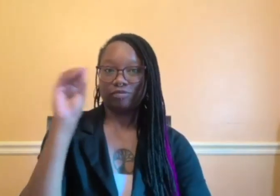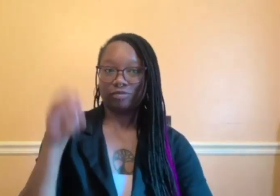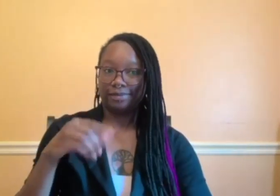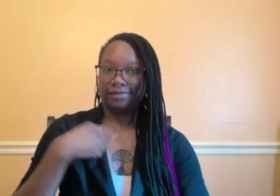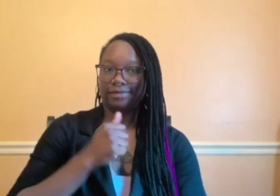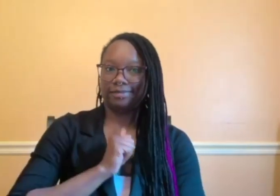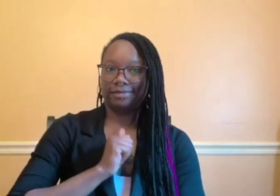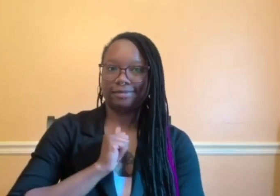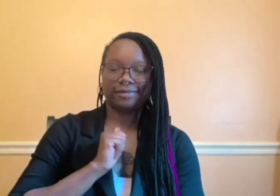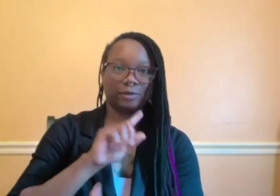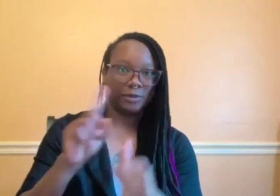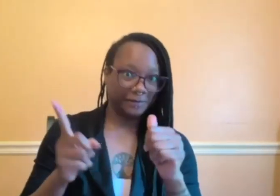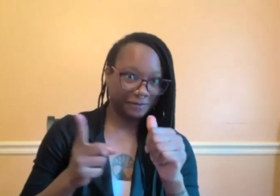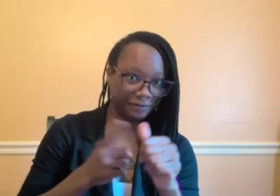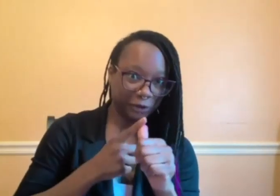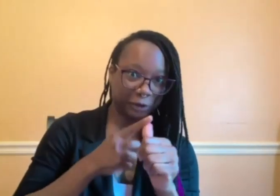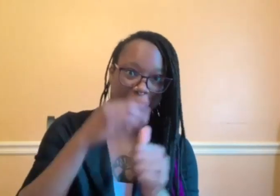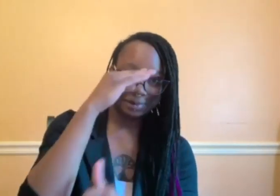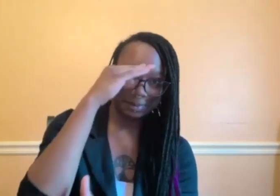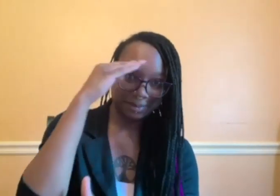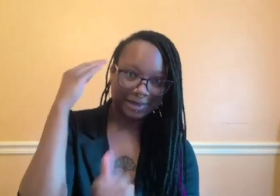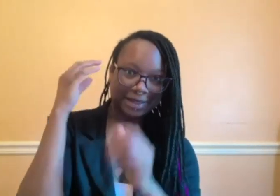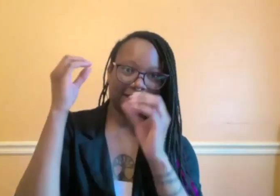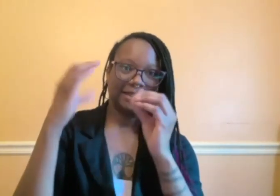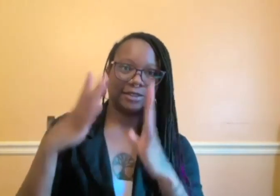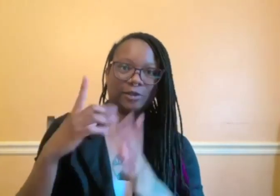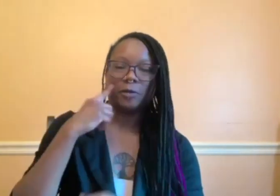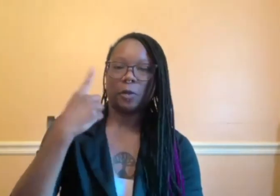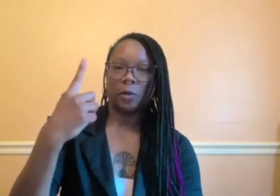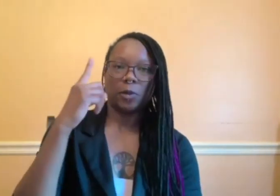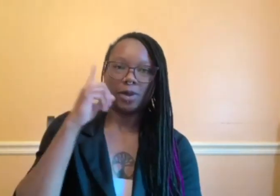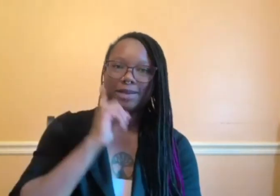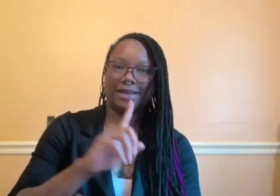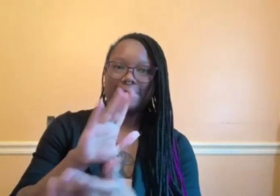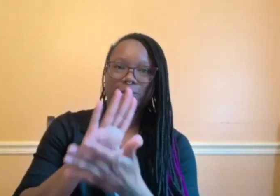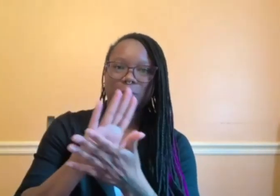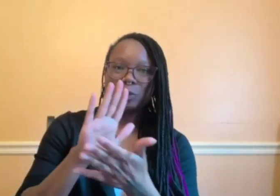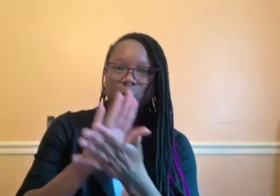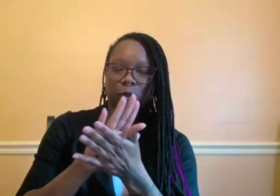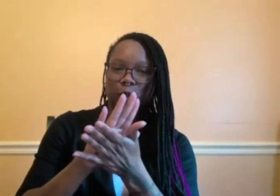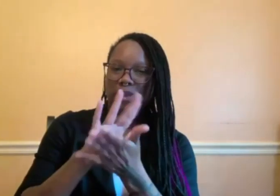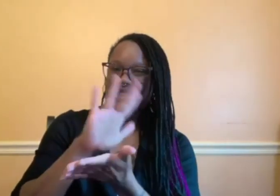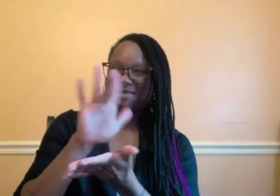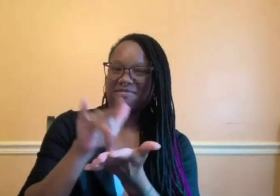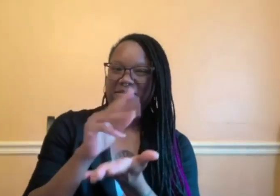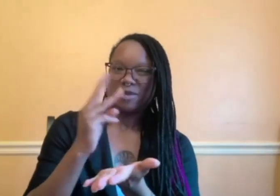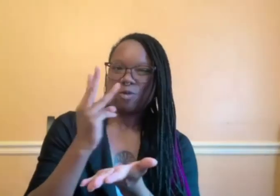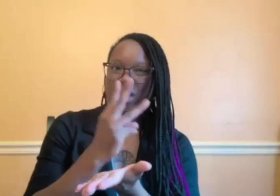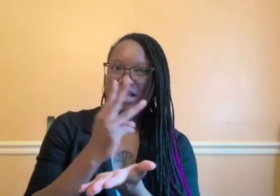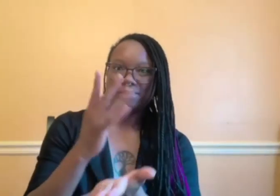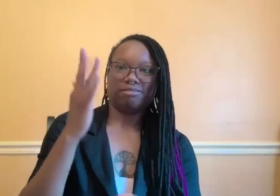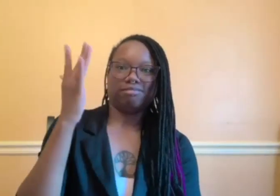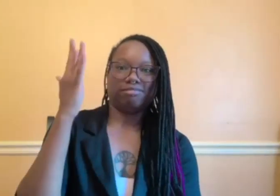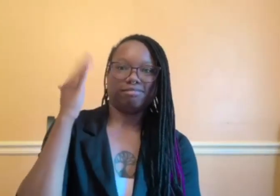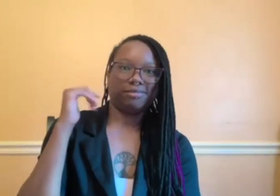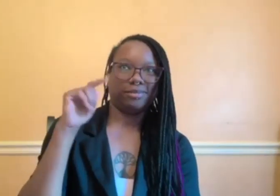I would agree 100%. I think about myself as the first Black deaf professor at the school in the